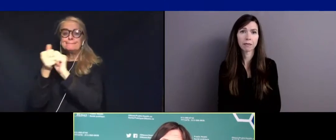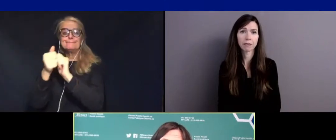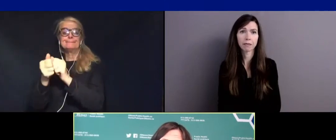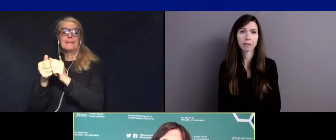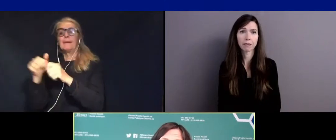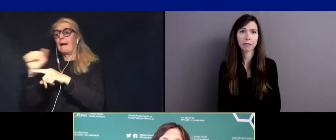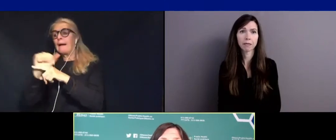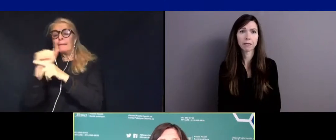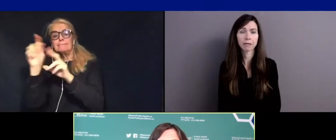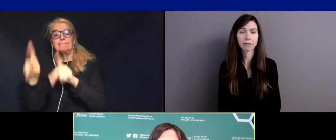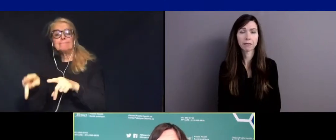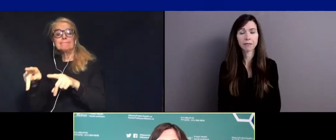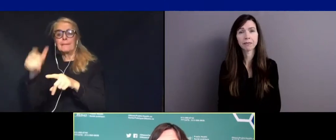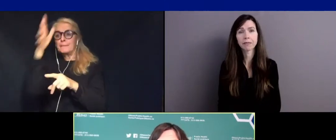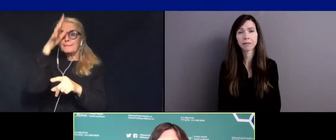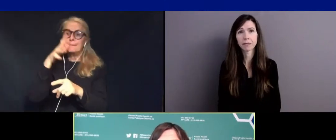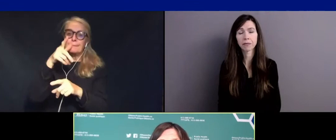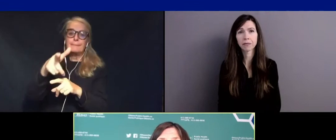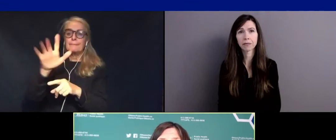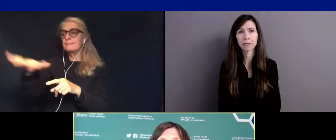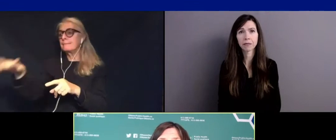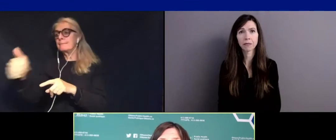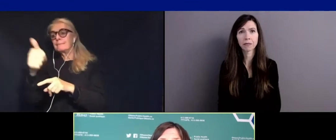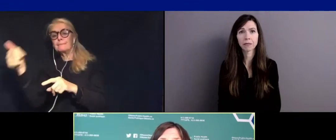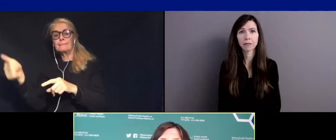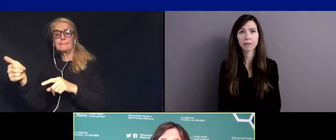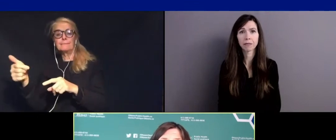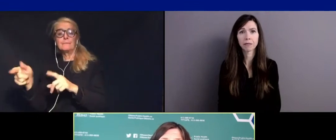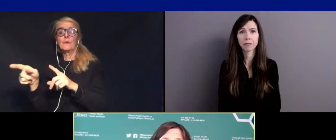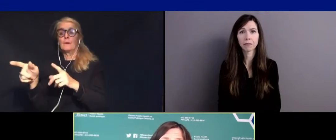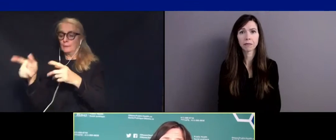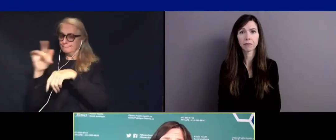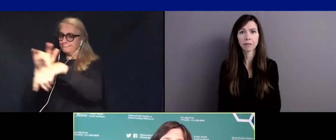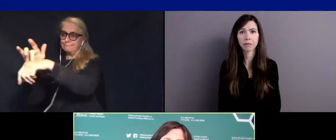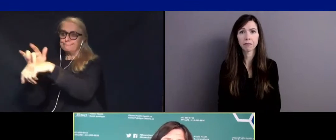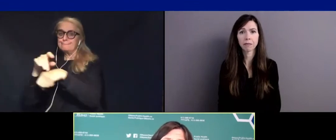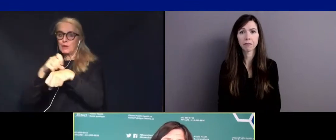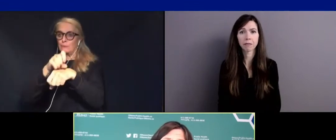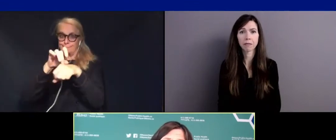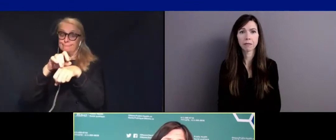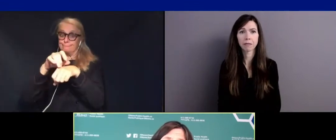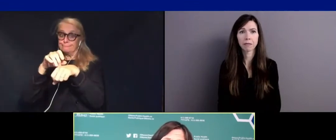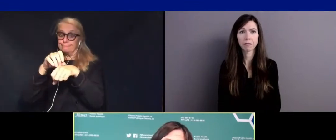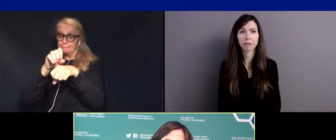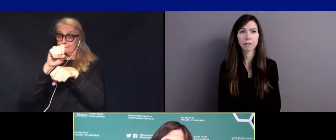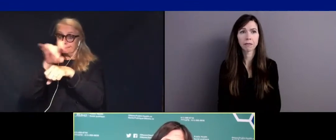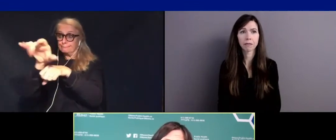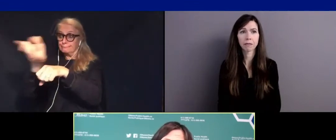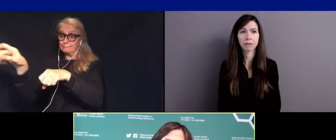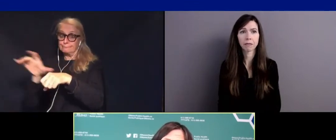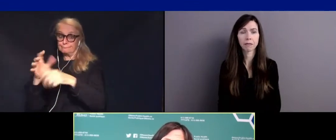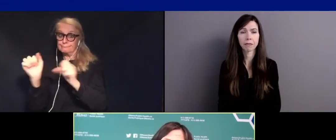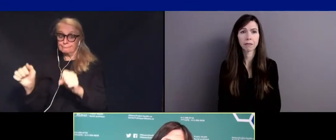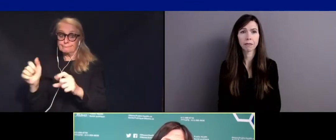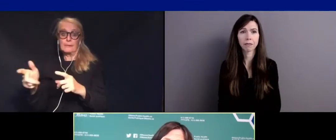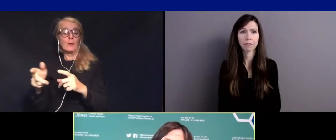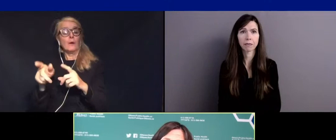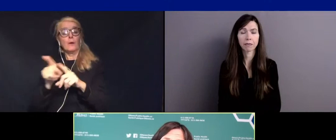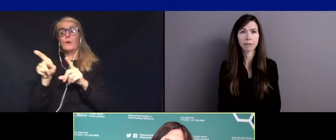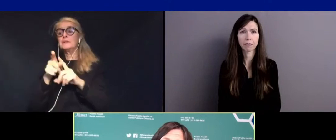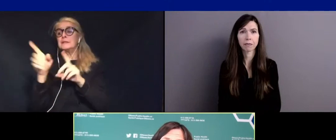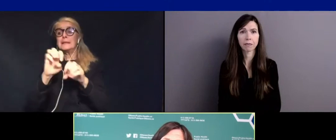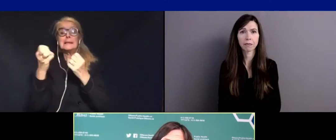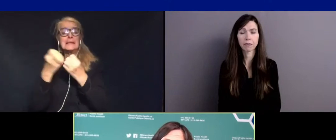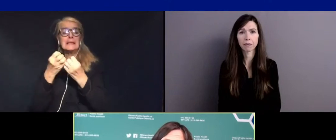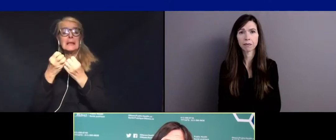enfants, des membres du personnel d'une équipe qui participe à plusieurs équipes et des personnes ne